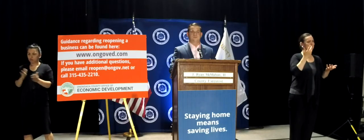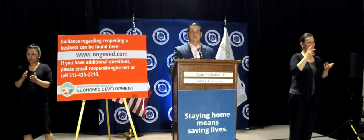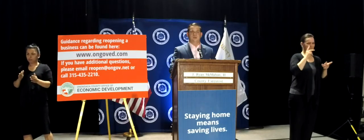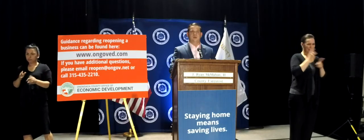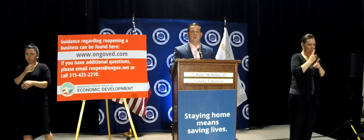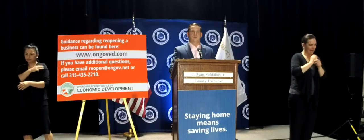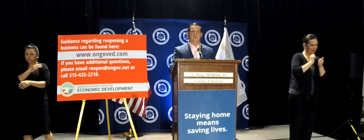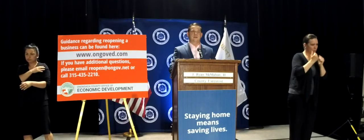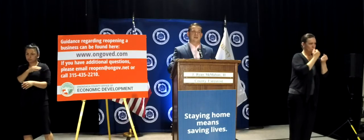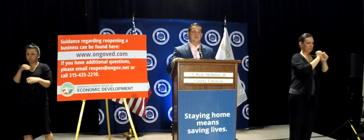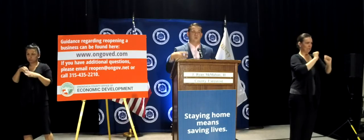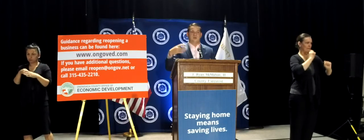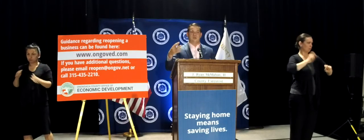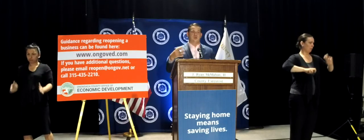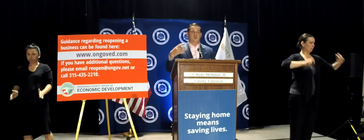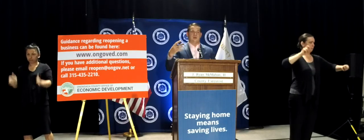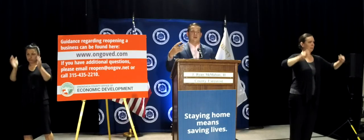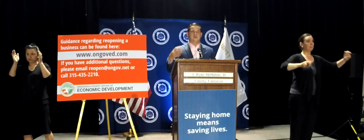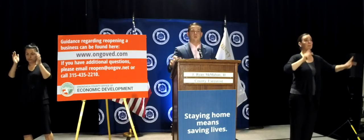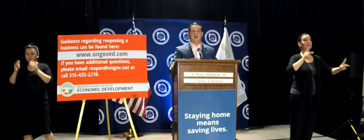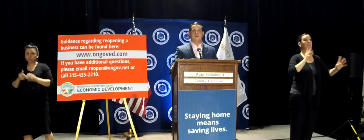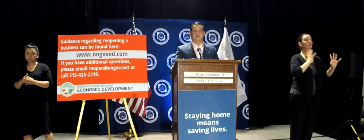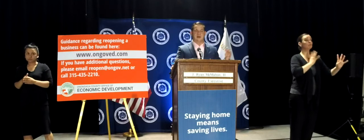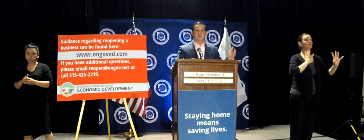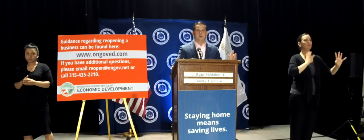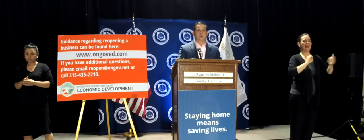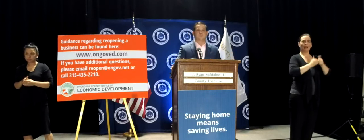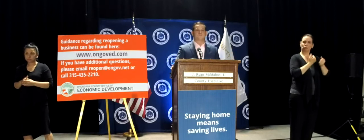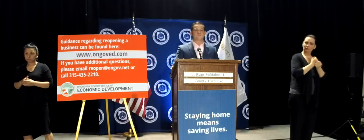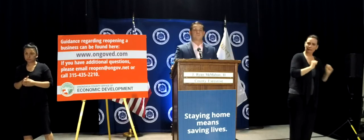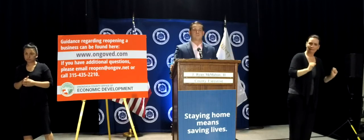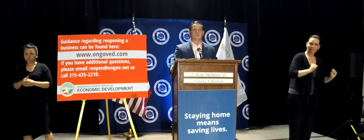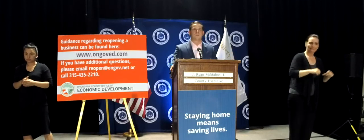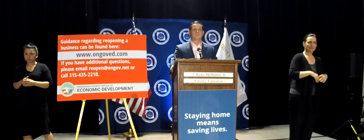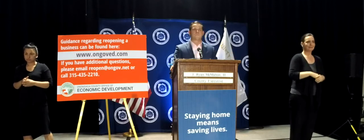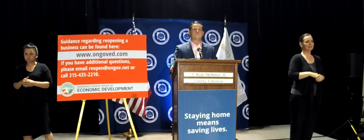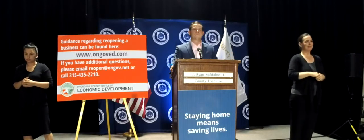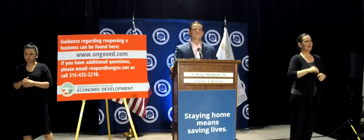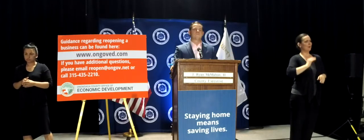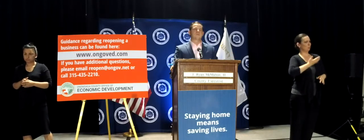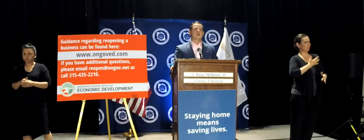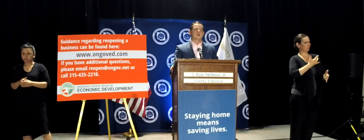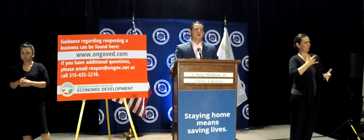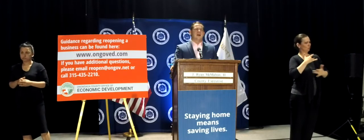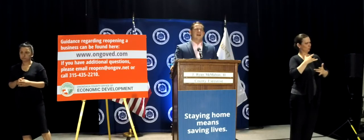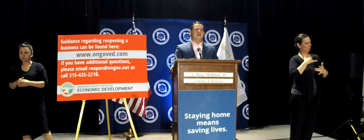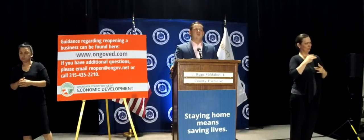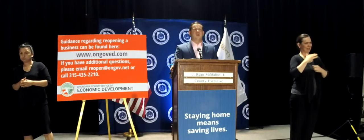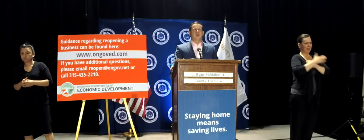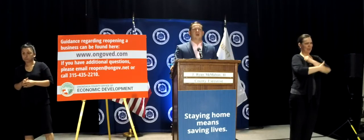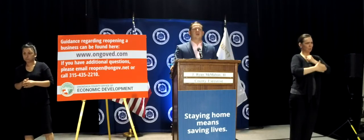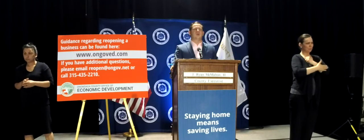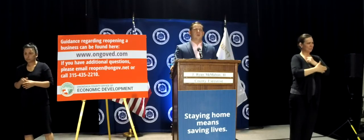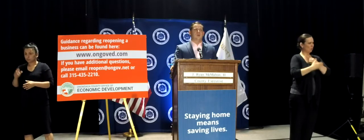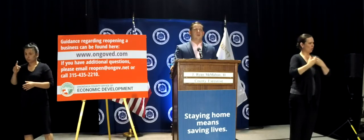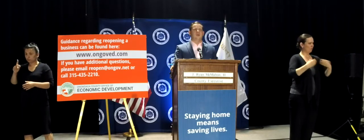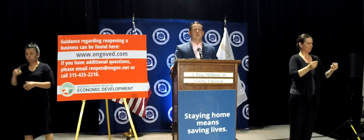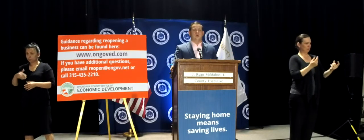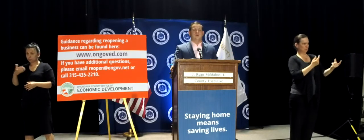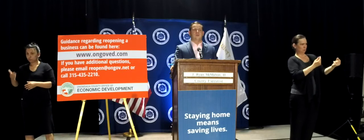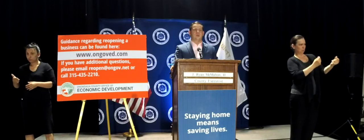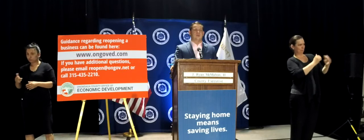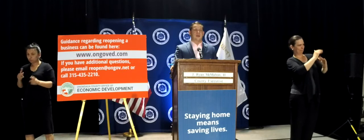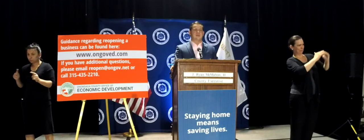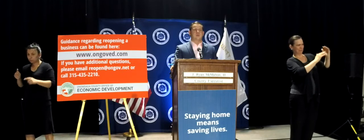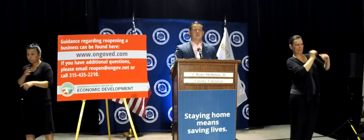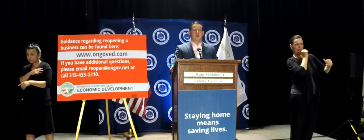just that's one of the internal realities that we have as an operation. Any capacity increase with phase 2? We'll look.